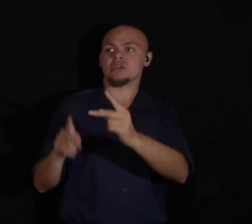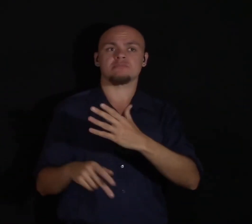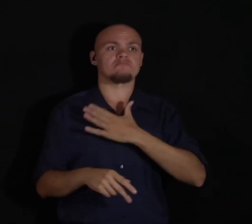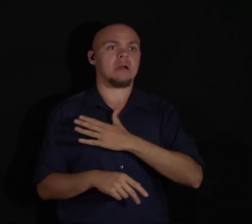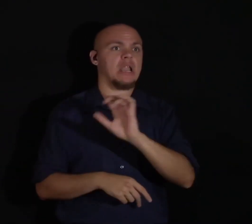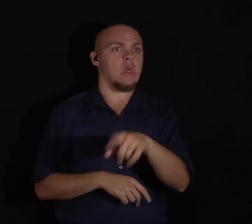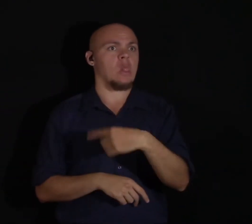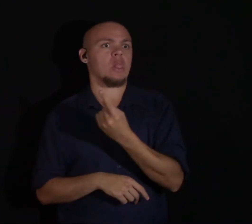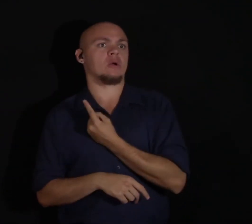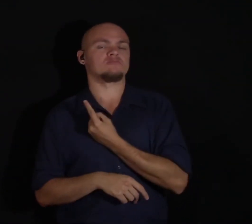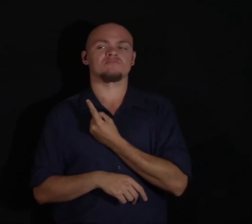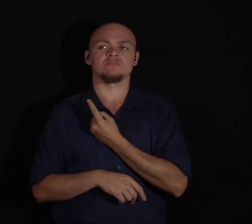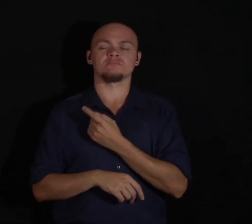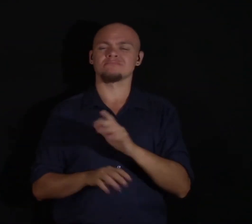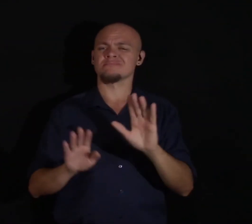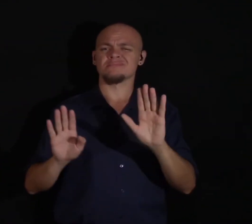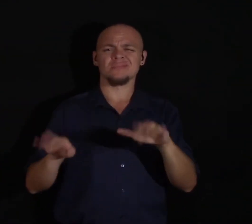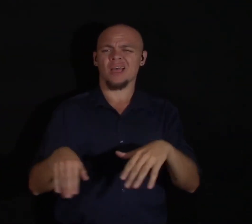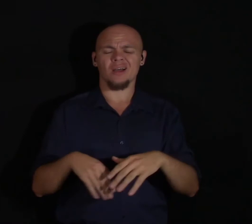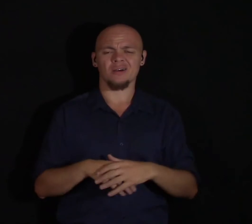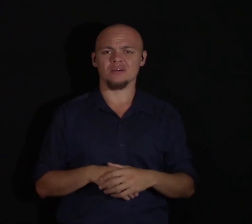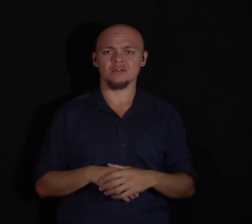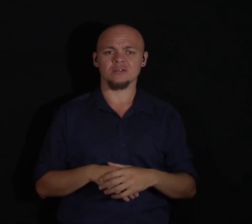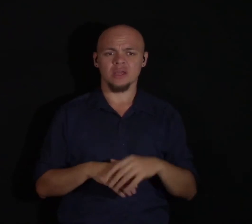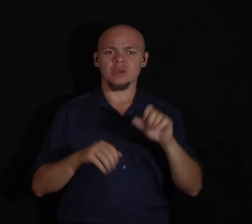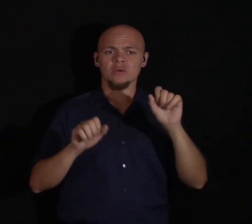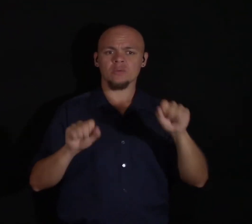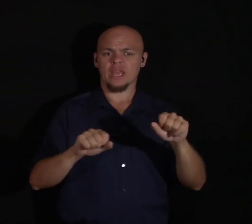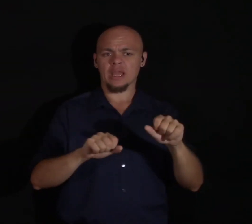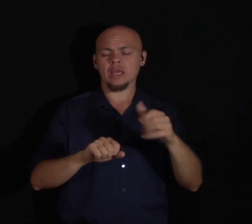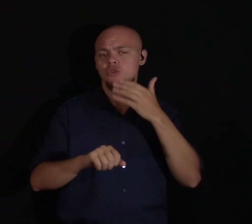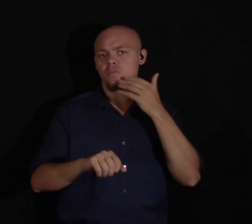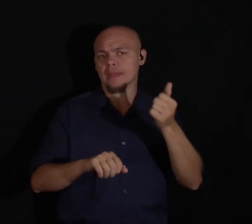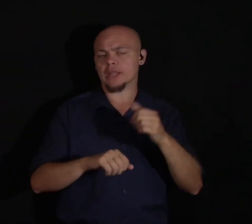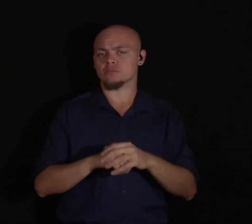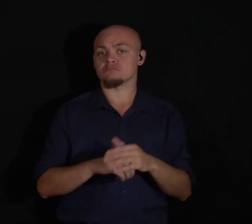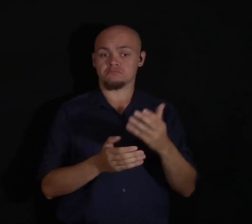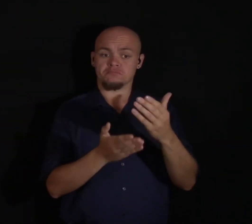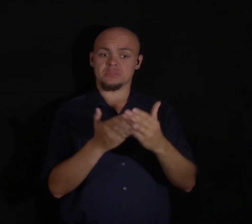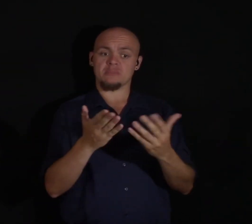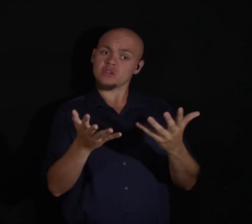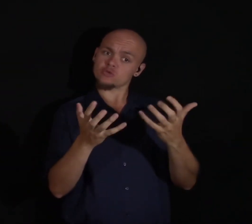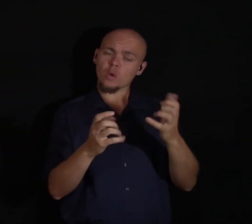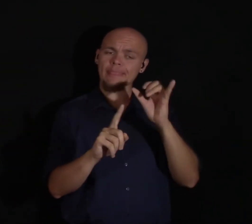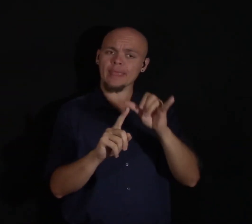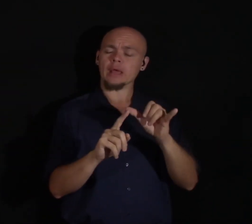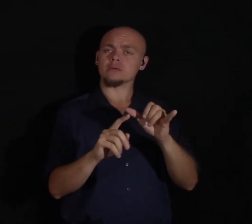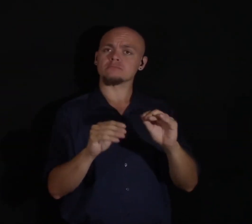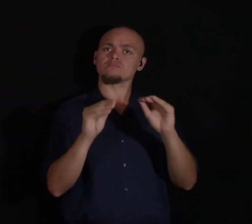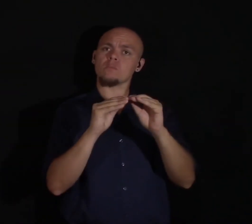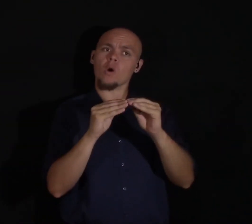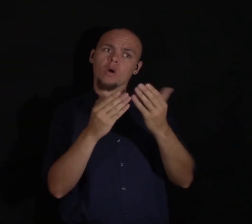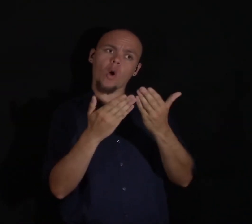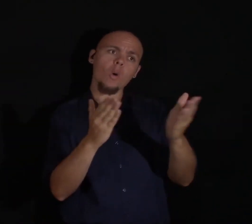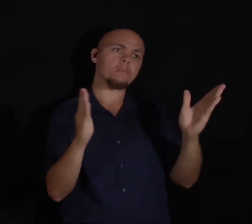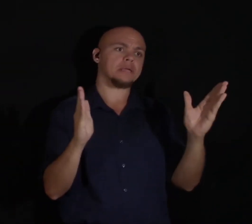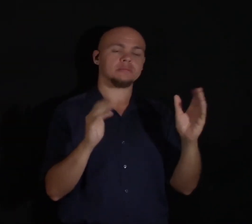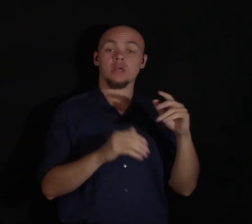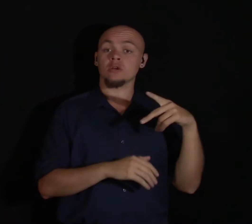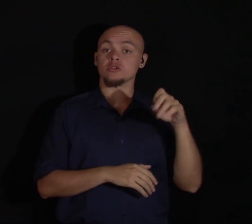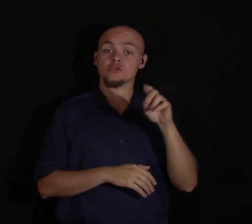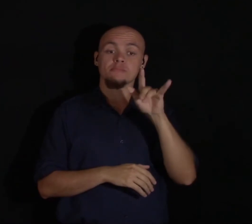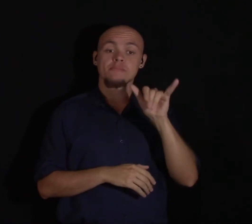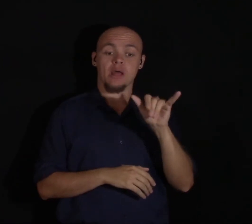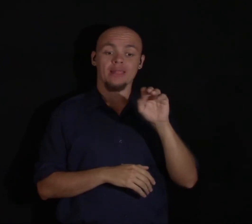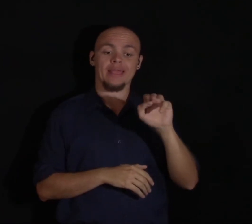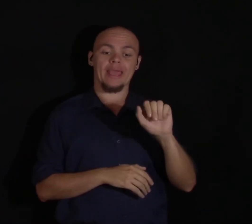and says, nah, we can do better than that. Some of us want to. And so once you understand what polyamory is,